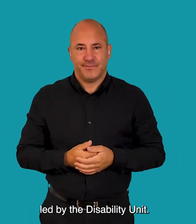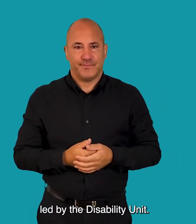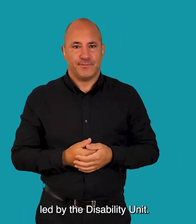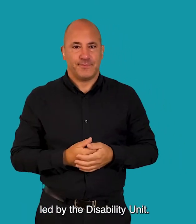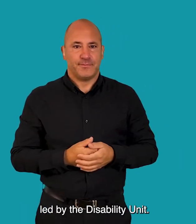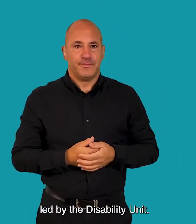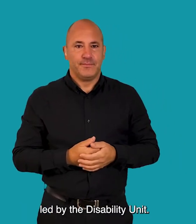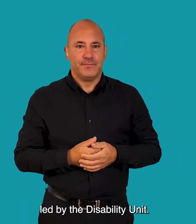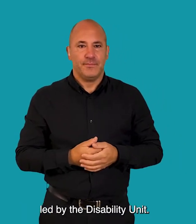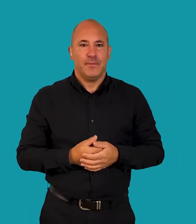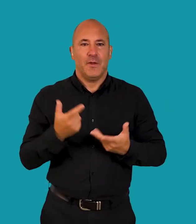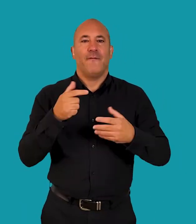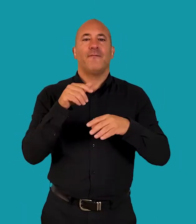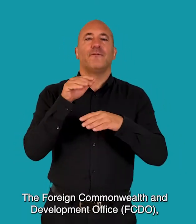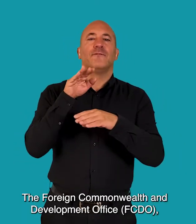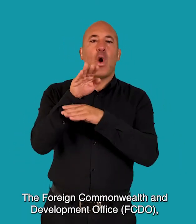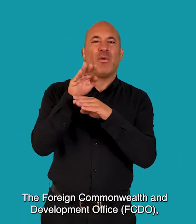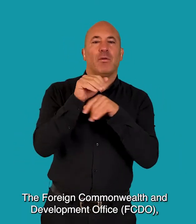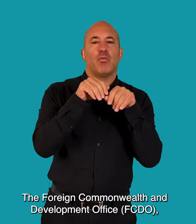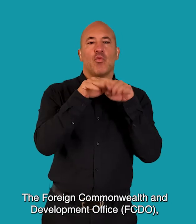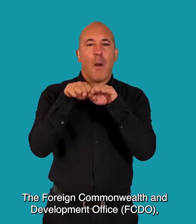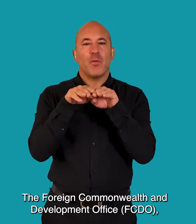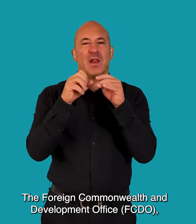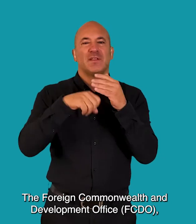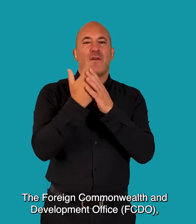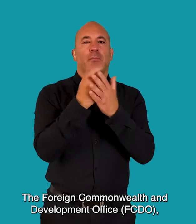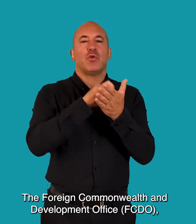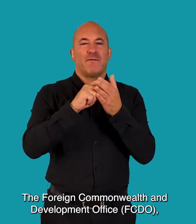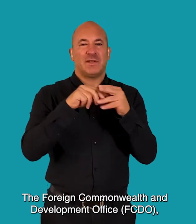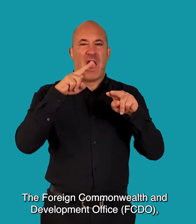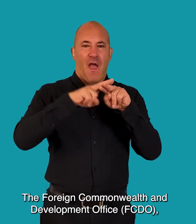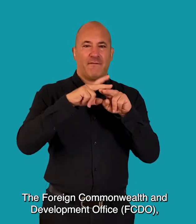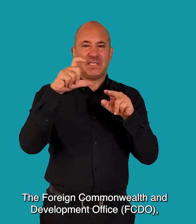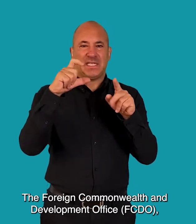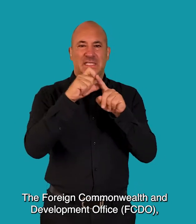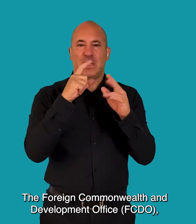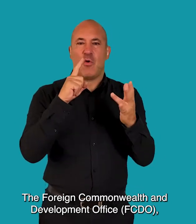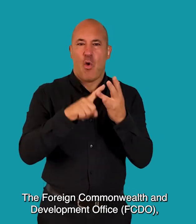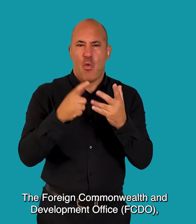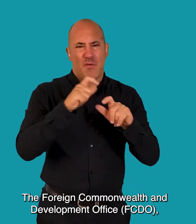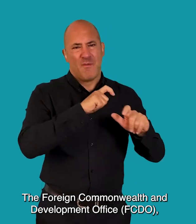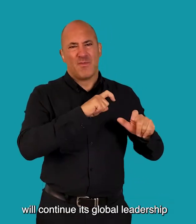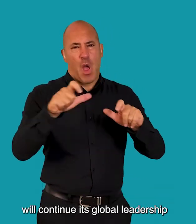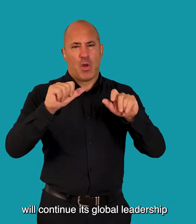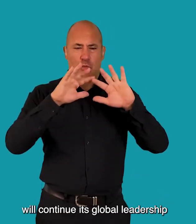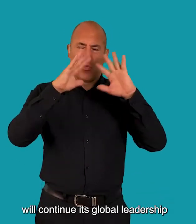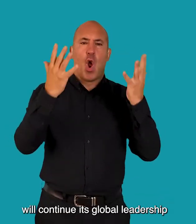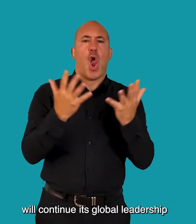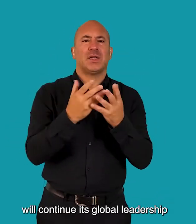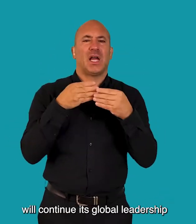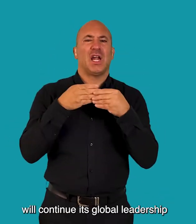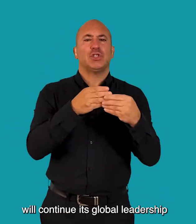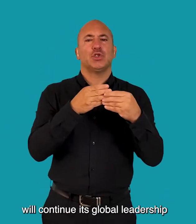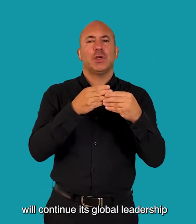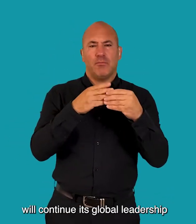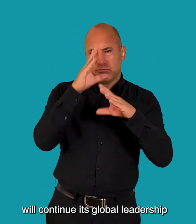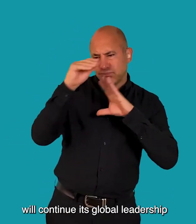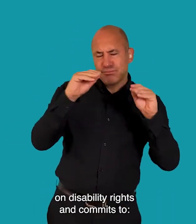Disability Unit. The Foreign, Commonwealth and Development Office, FCDO, will continue its global leadership on